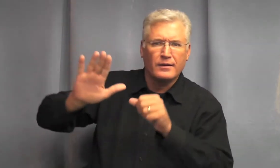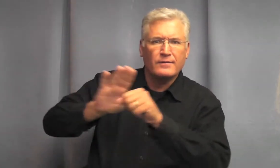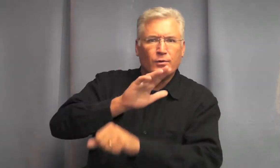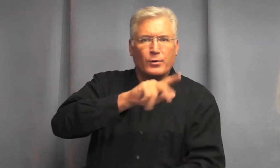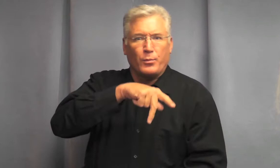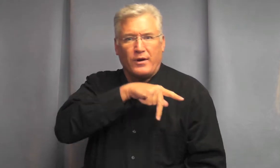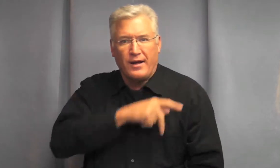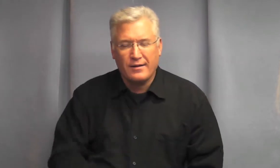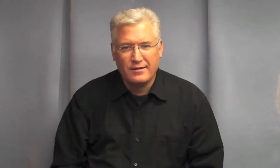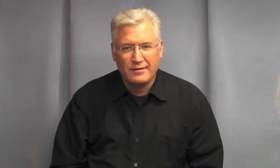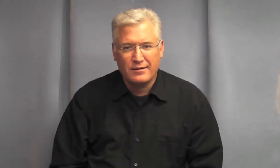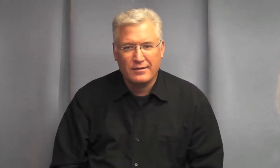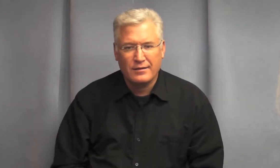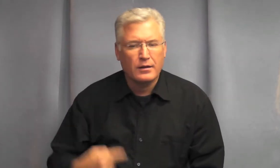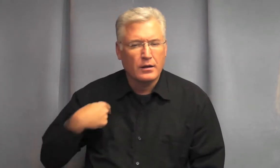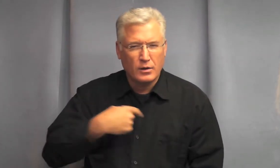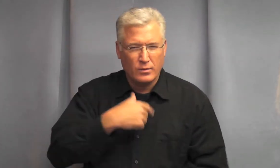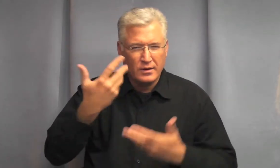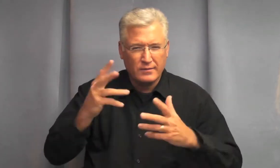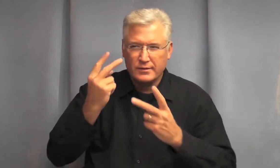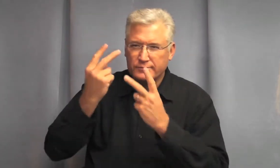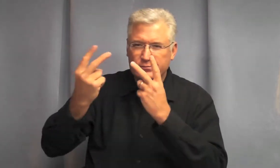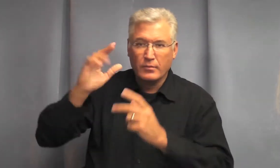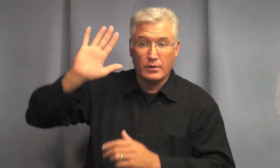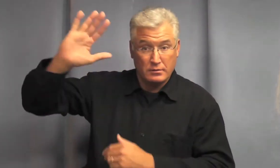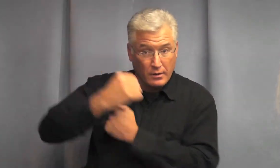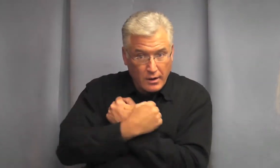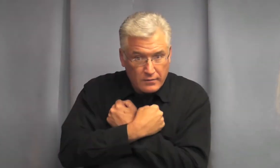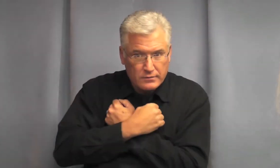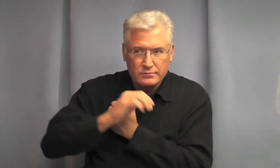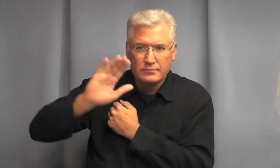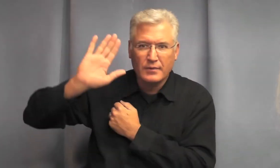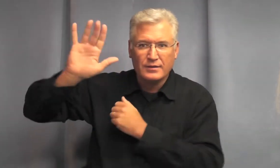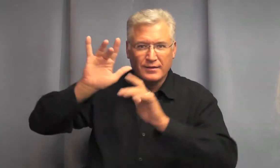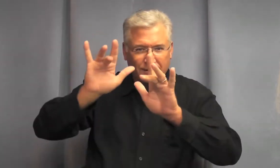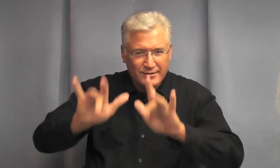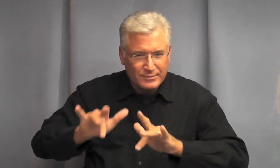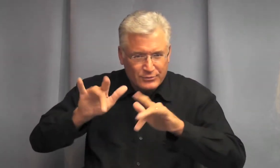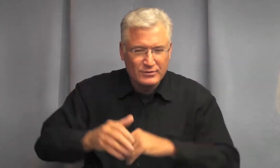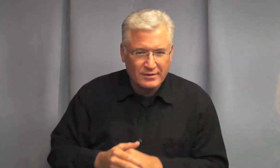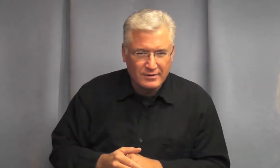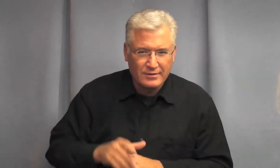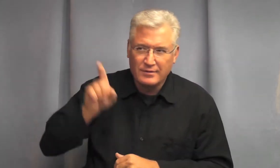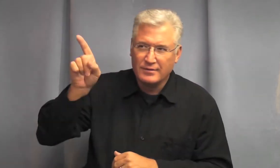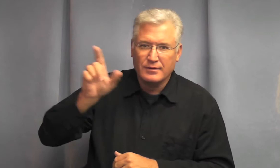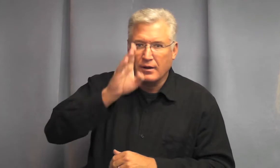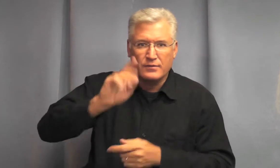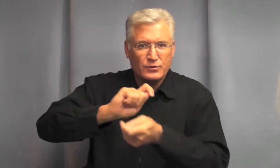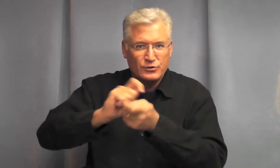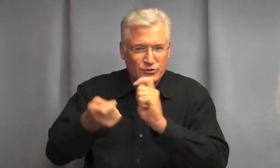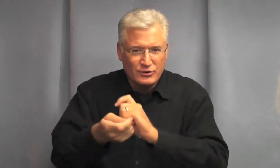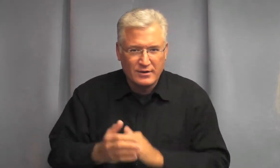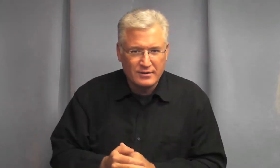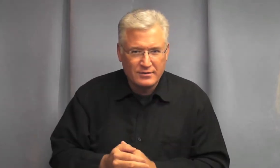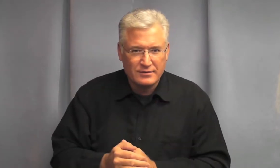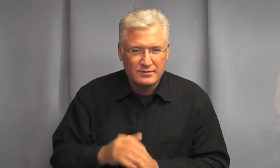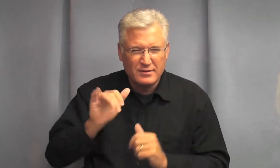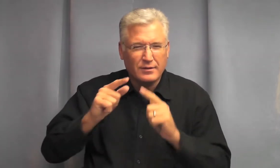God. Even though we are fully reconciled to Him and His attributes, knowing that He loves us and has mercy on us